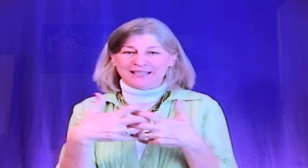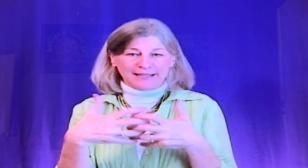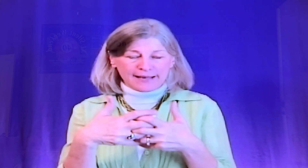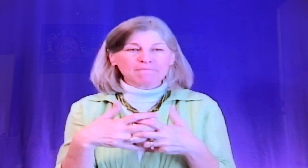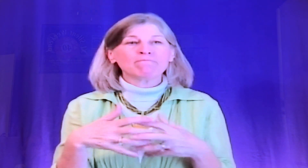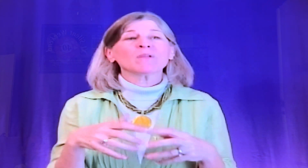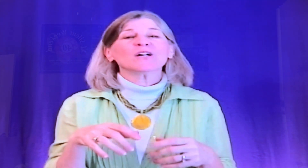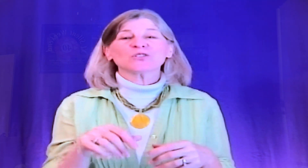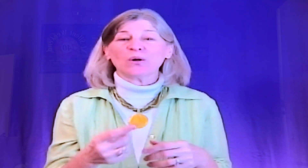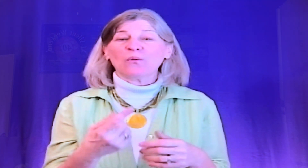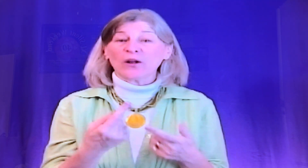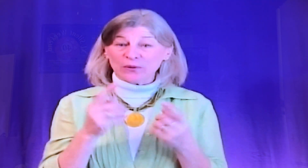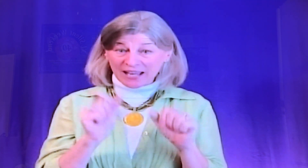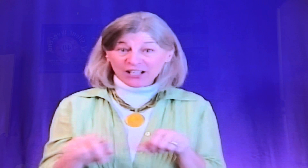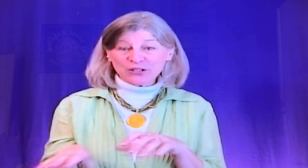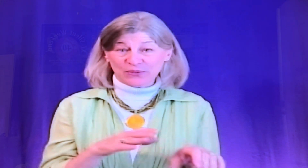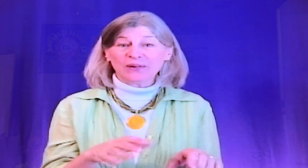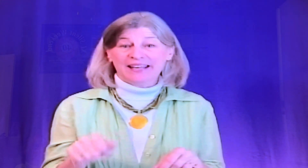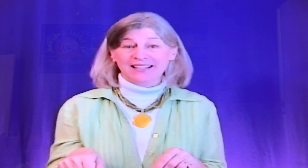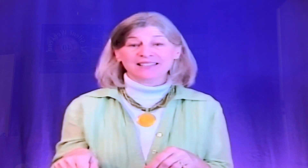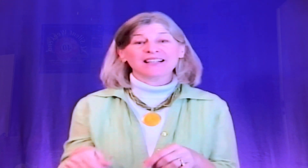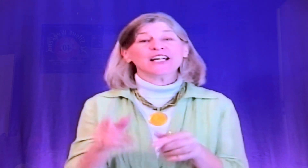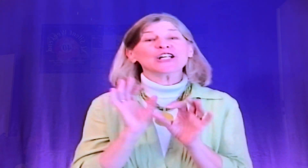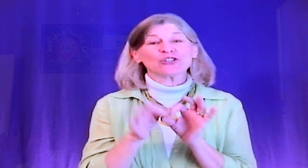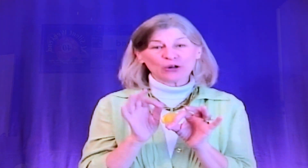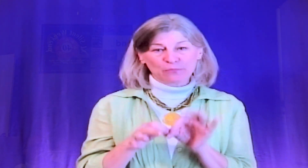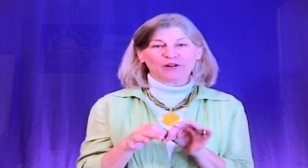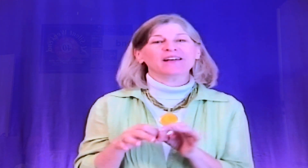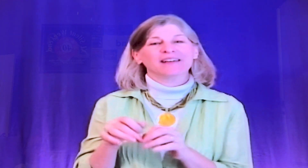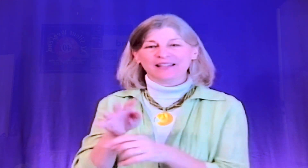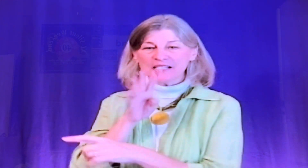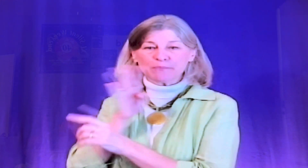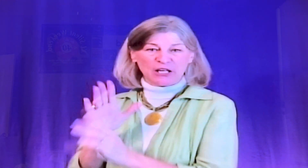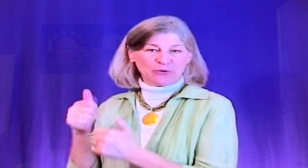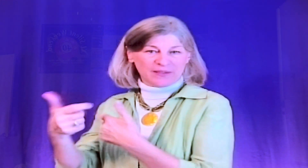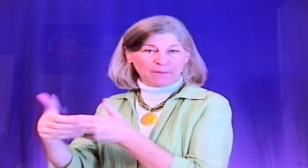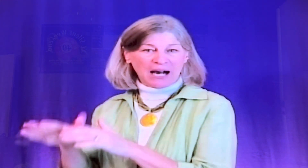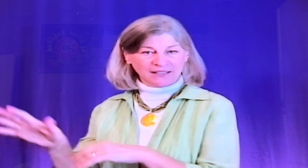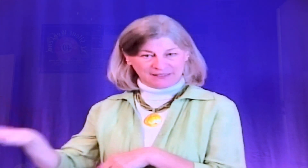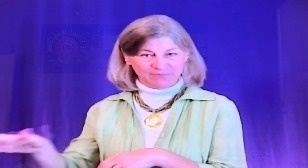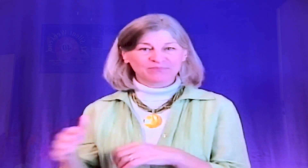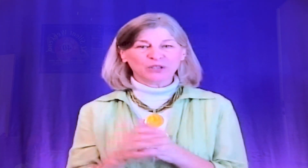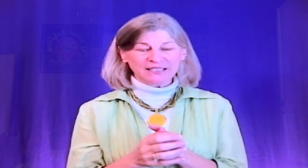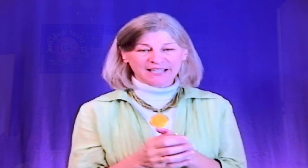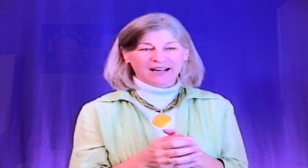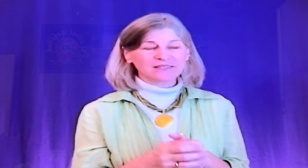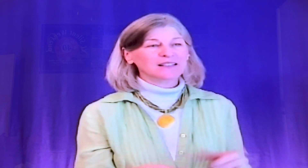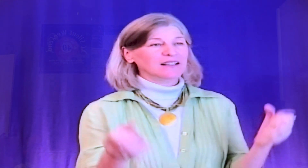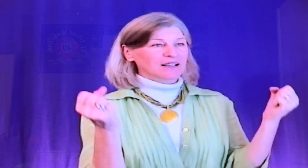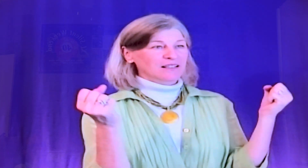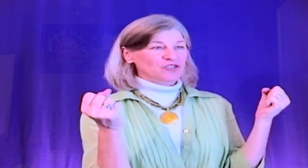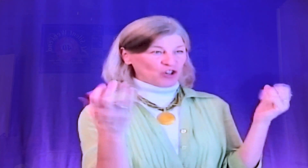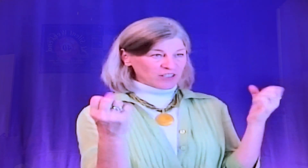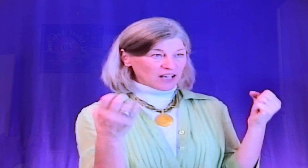syncing. So what you can do is interpret the speaker in the box. Put it down, start